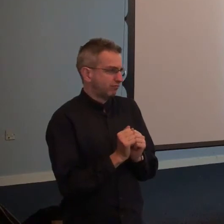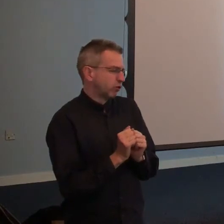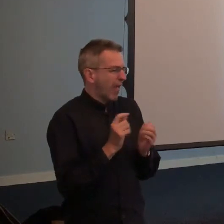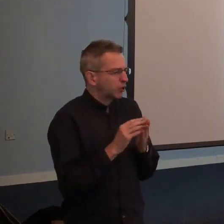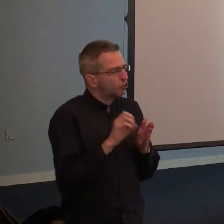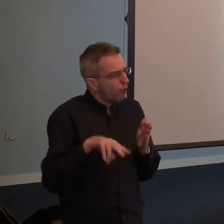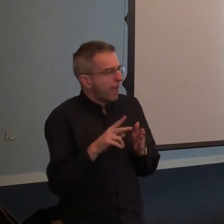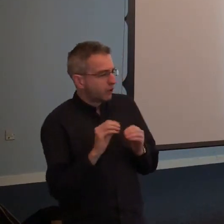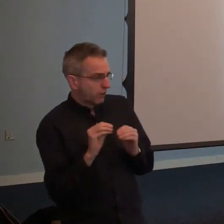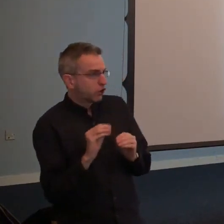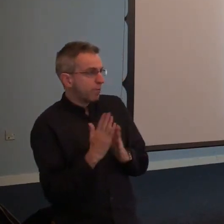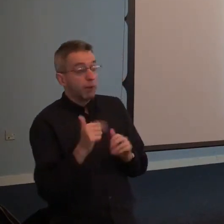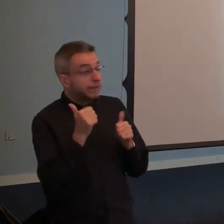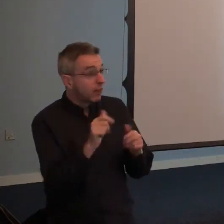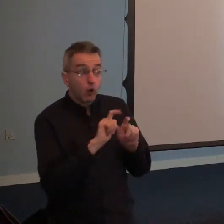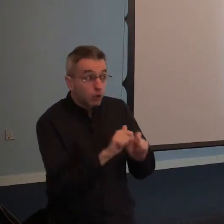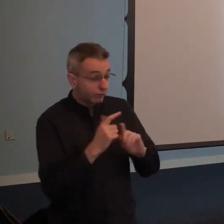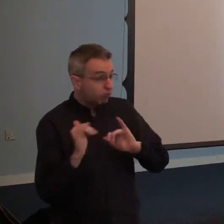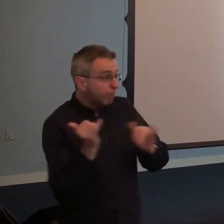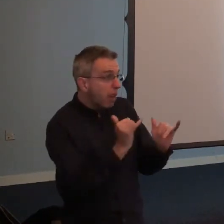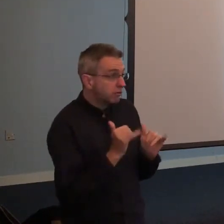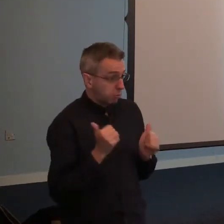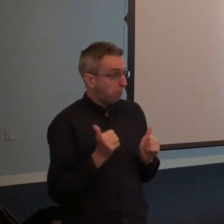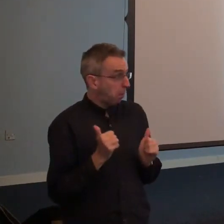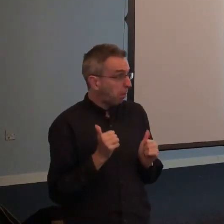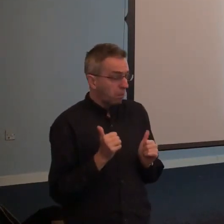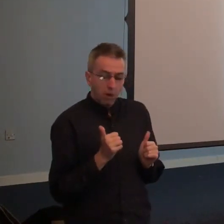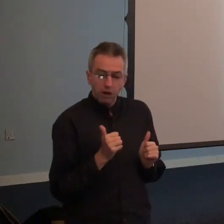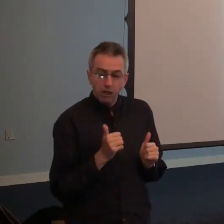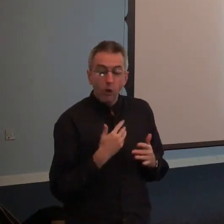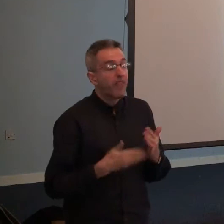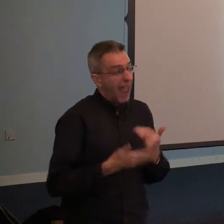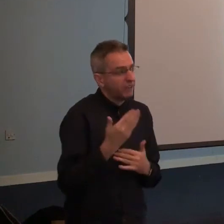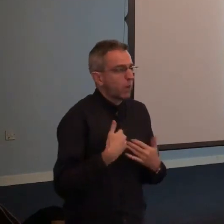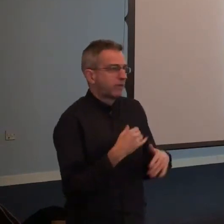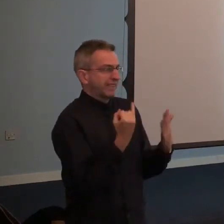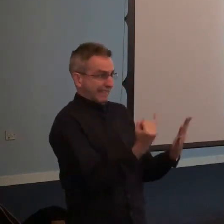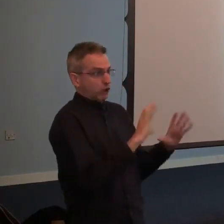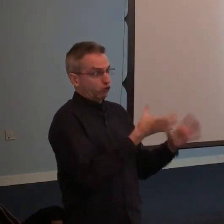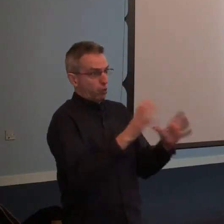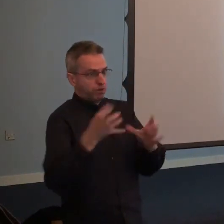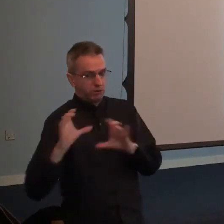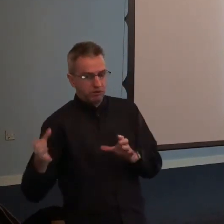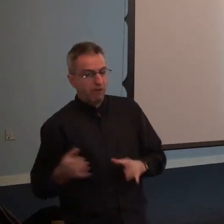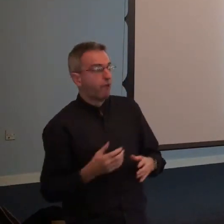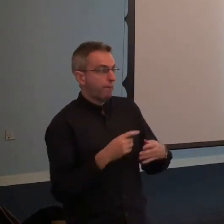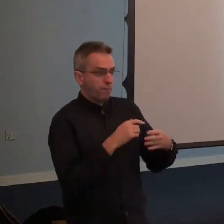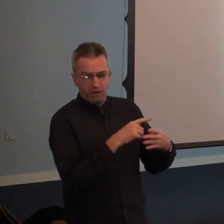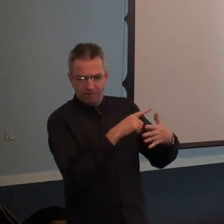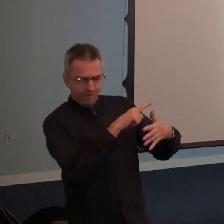We couldn't really justify the findings from that group as valid. I mean, it was useful for the pilot, but there just wasn't enough information to